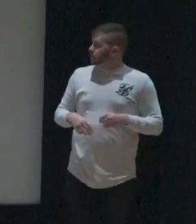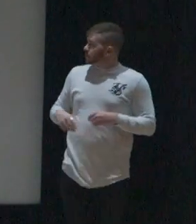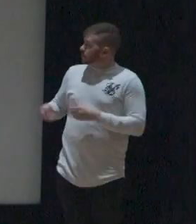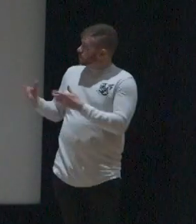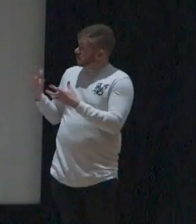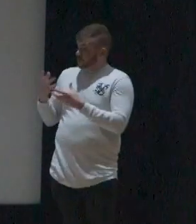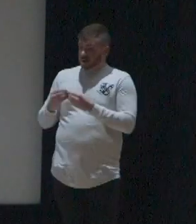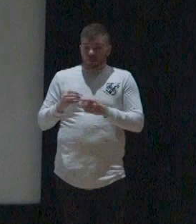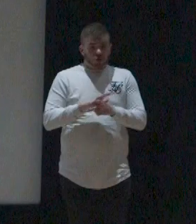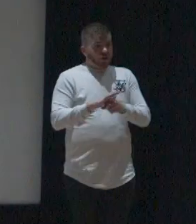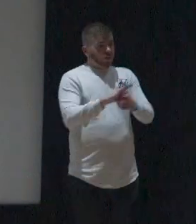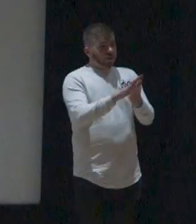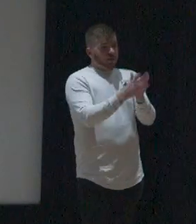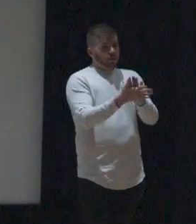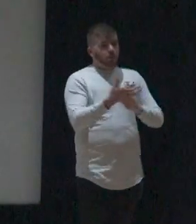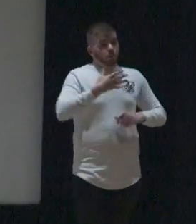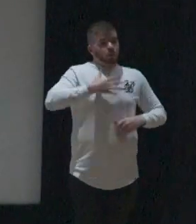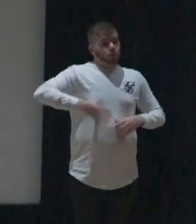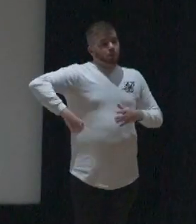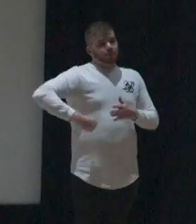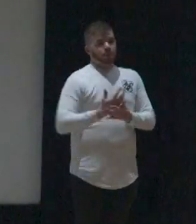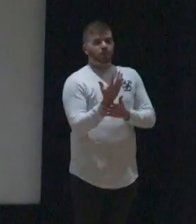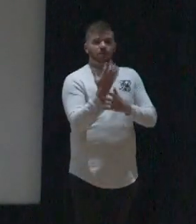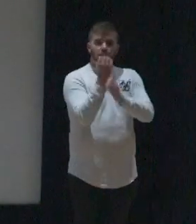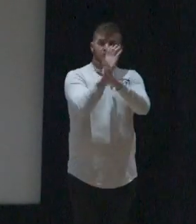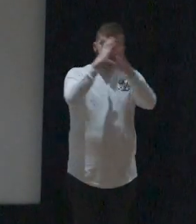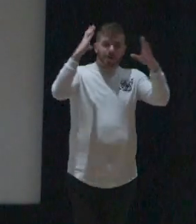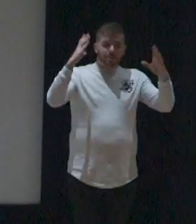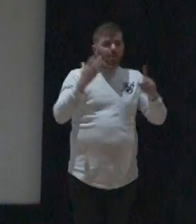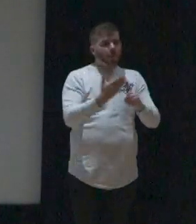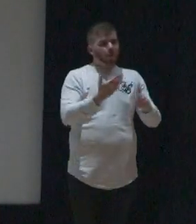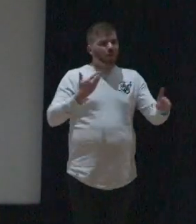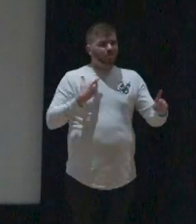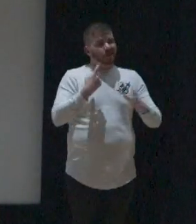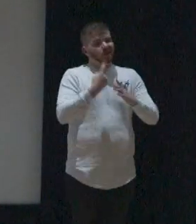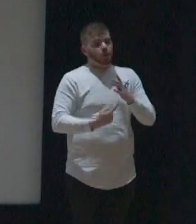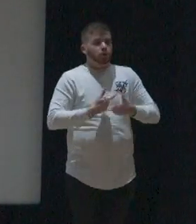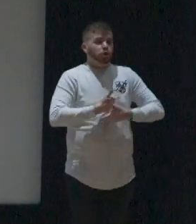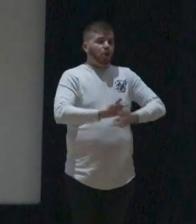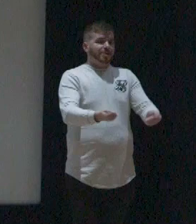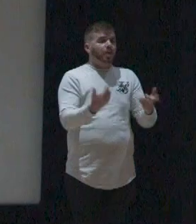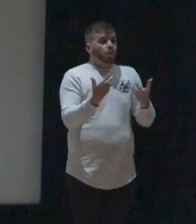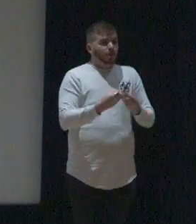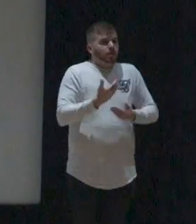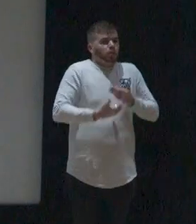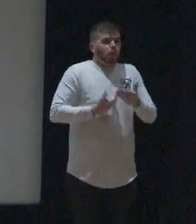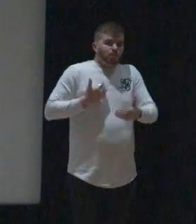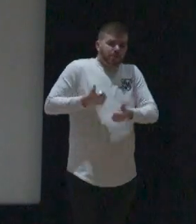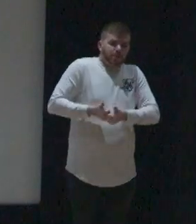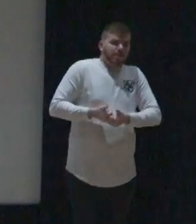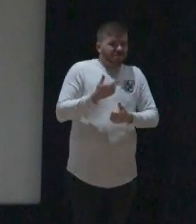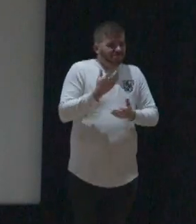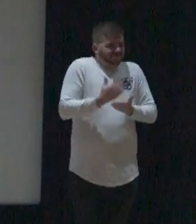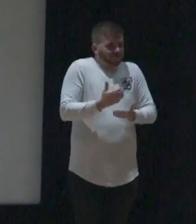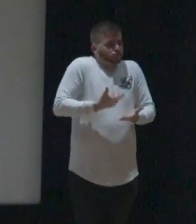So with Shadowhand, we really wanted to evolve the concept away from it's just solitaire with a story, which was how Regency Solitaire